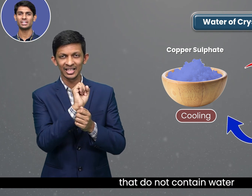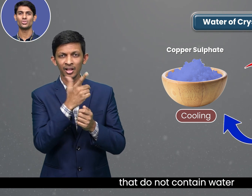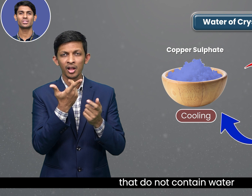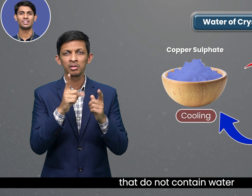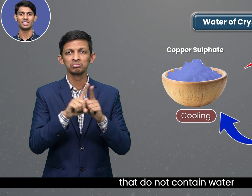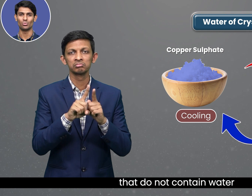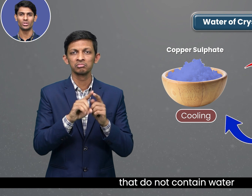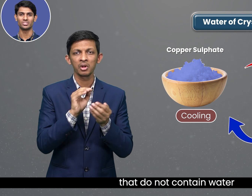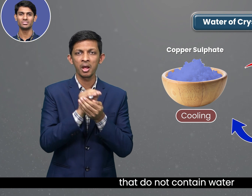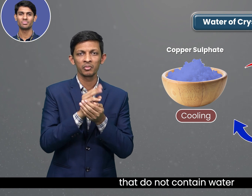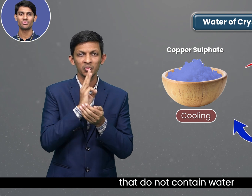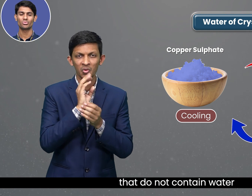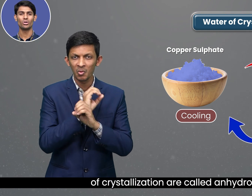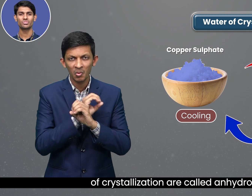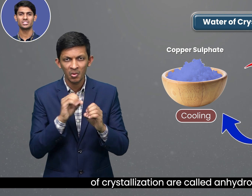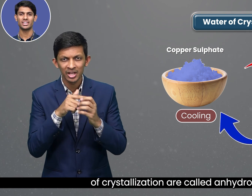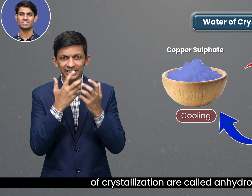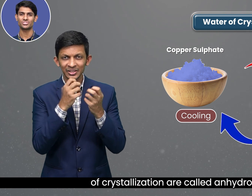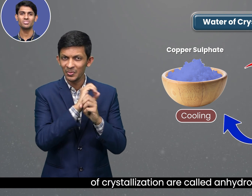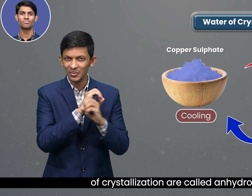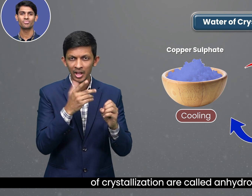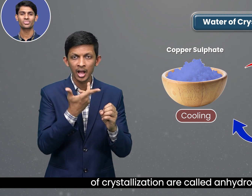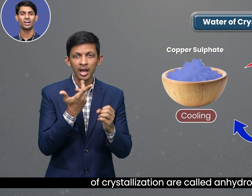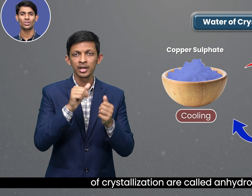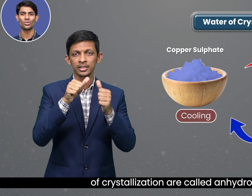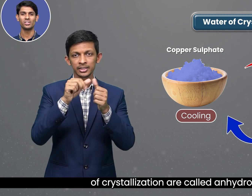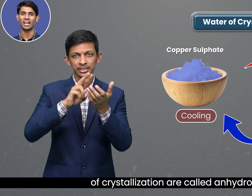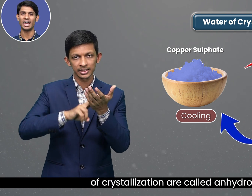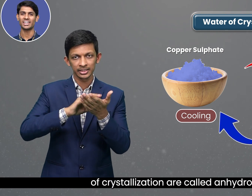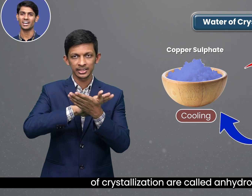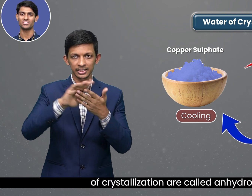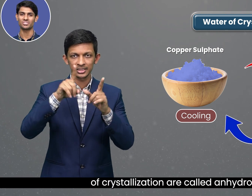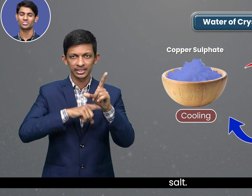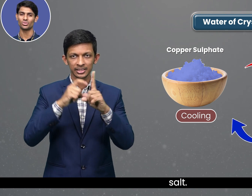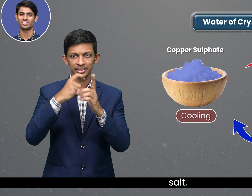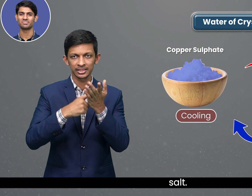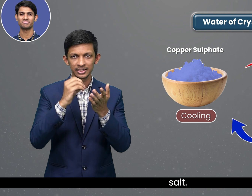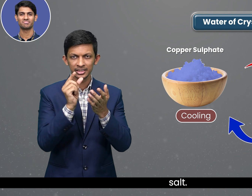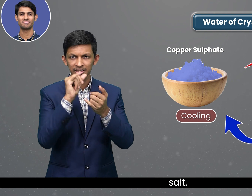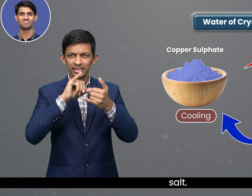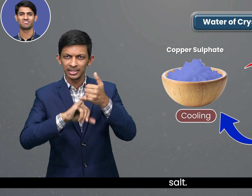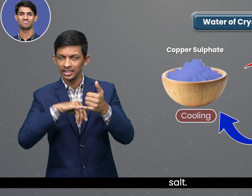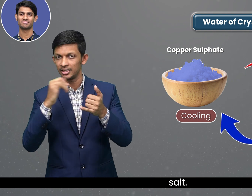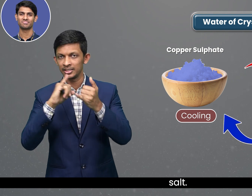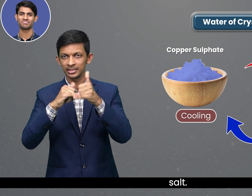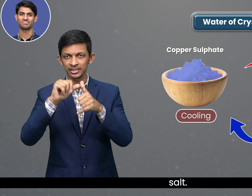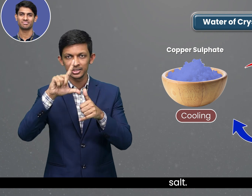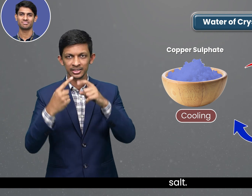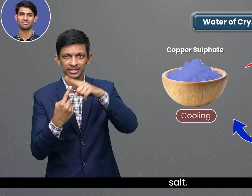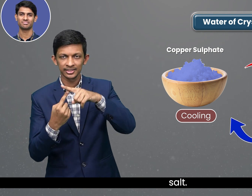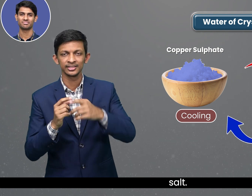Salts that do not contain water of crystallization are called anhydrous salt.